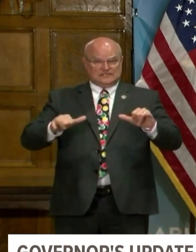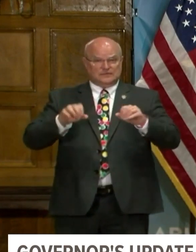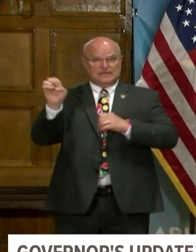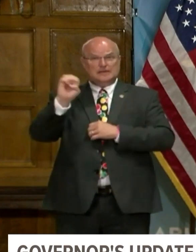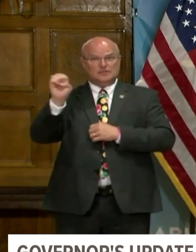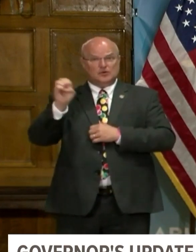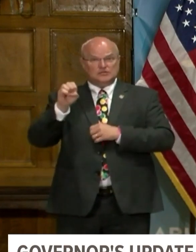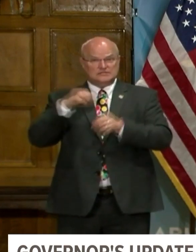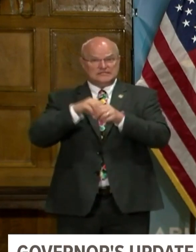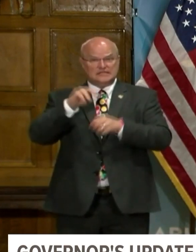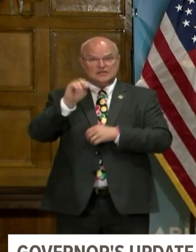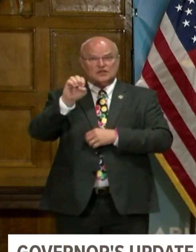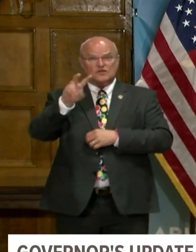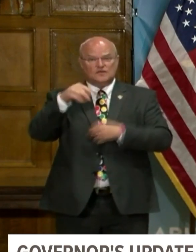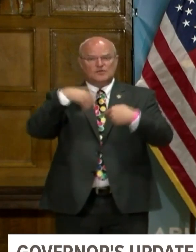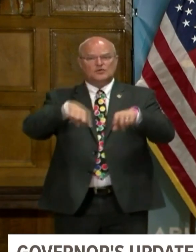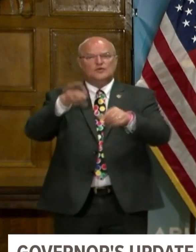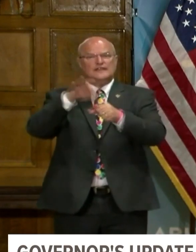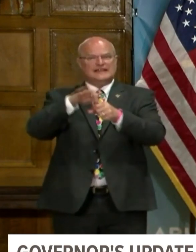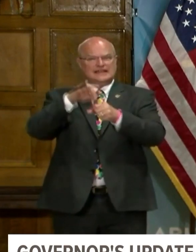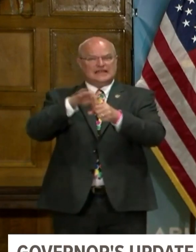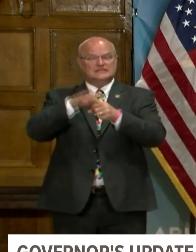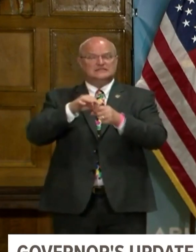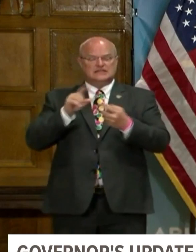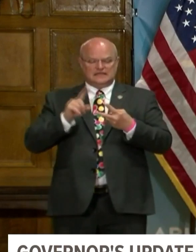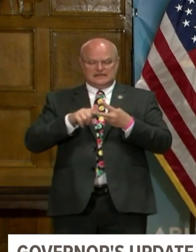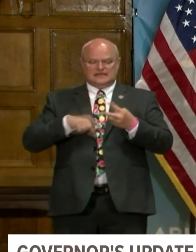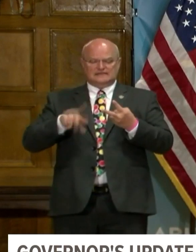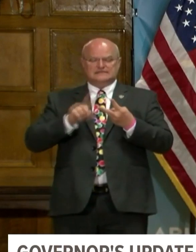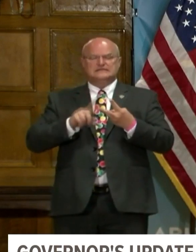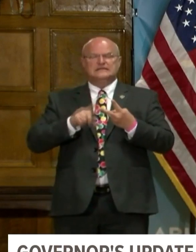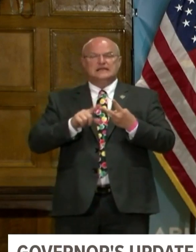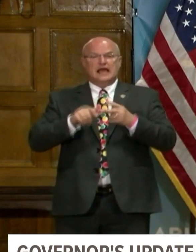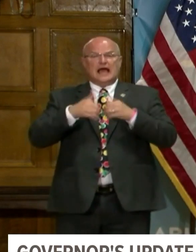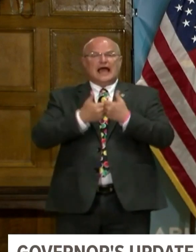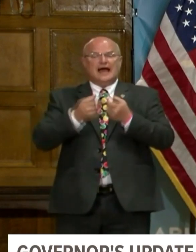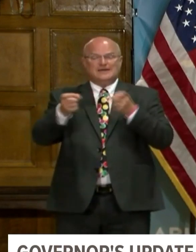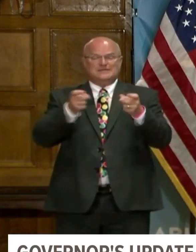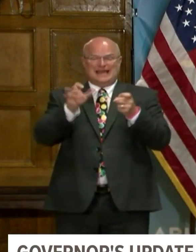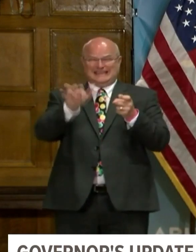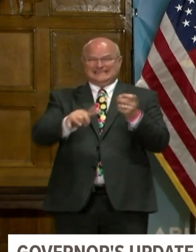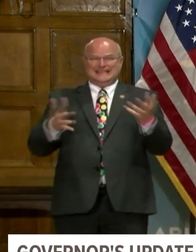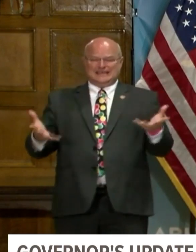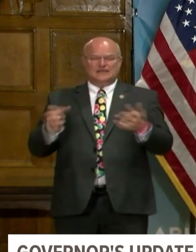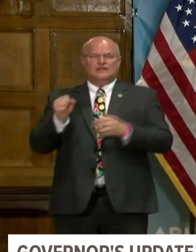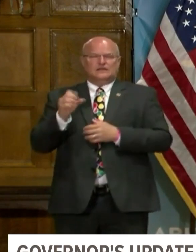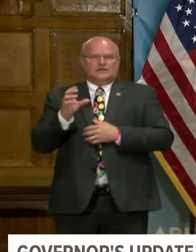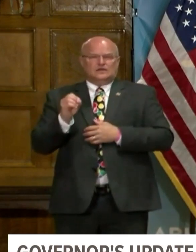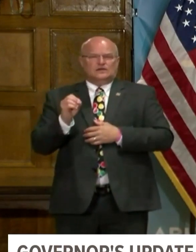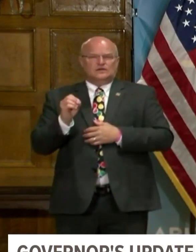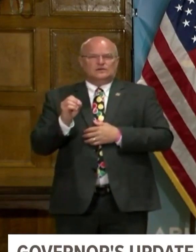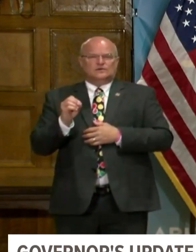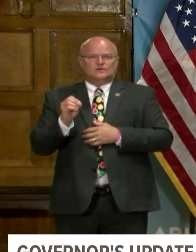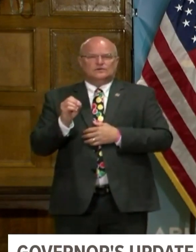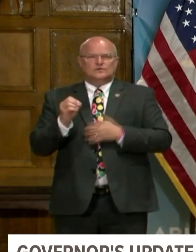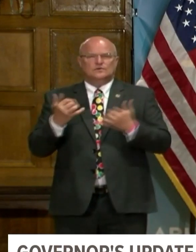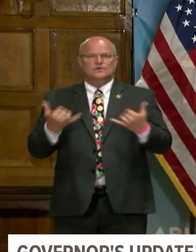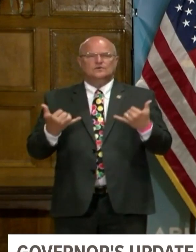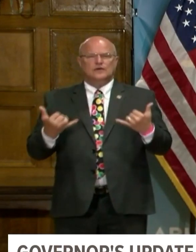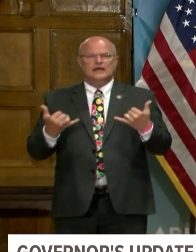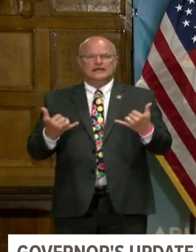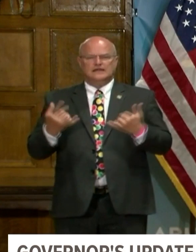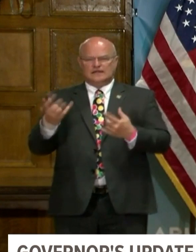be an emergency in November during the election, and then secondly, how we should manage that. And so